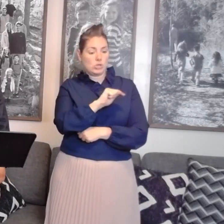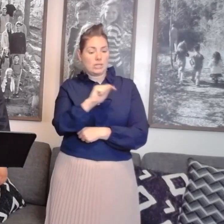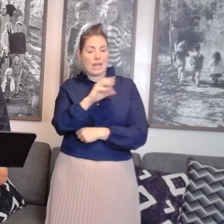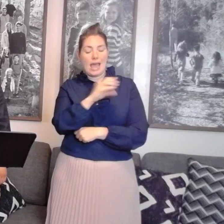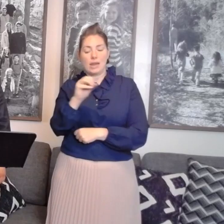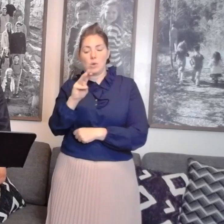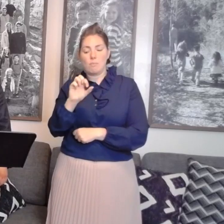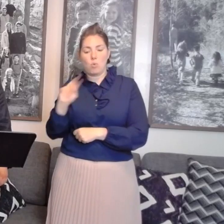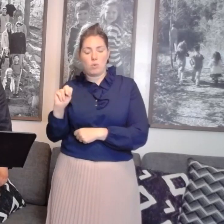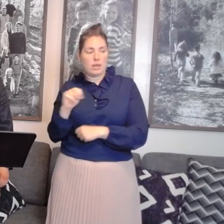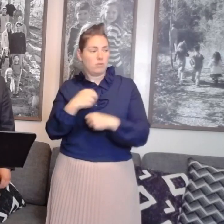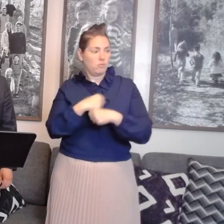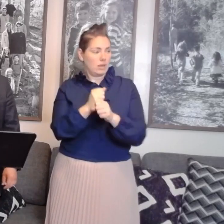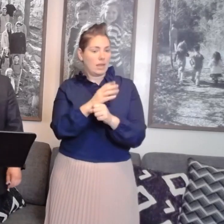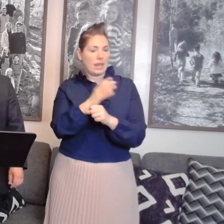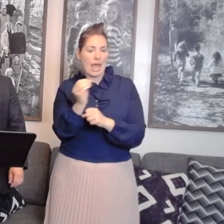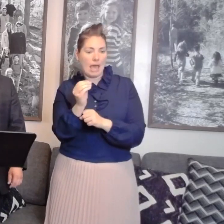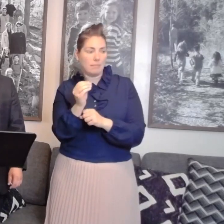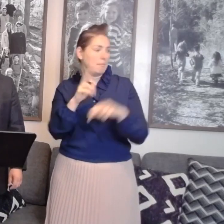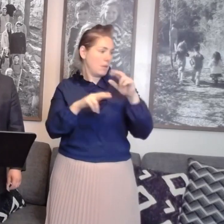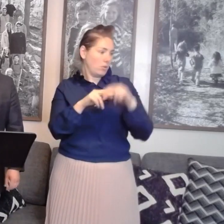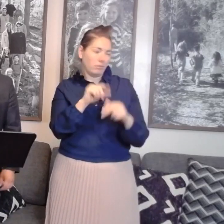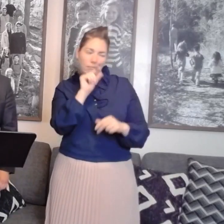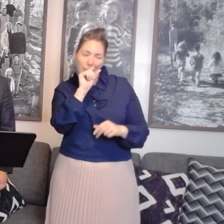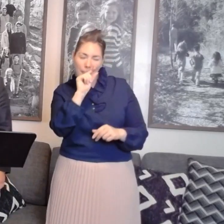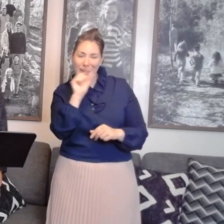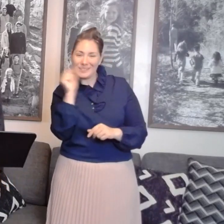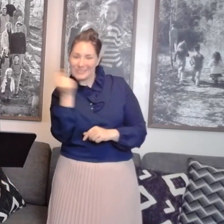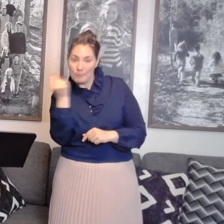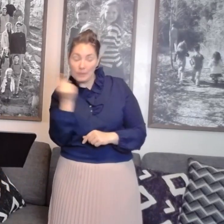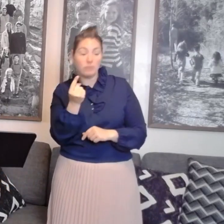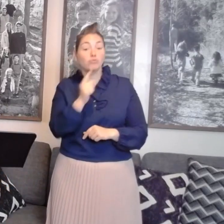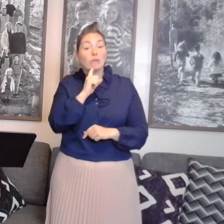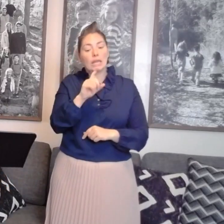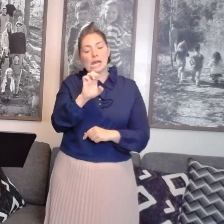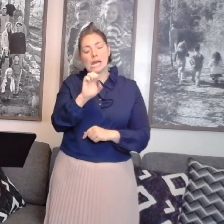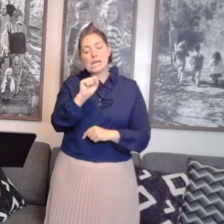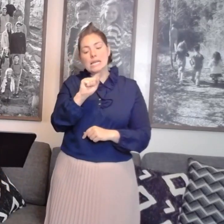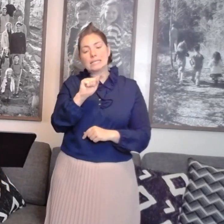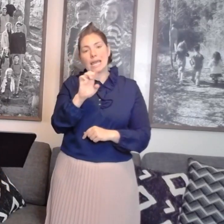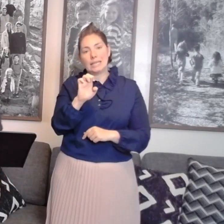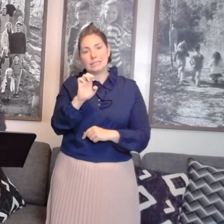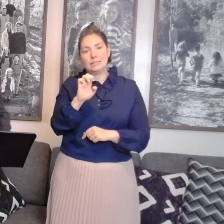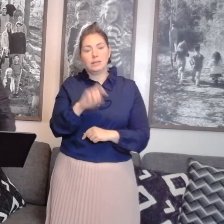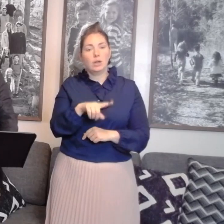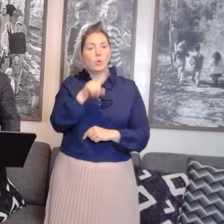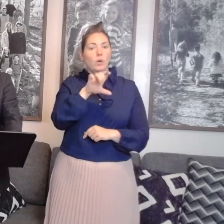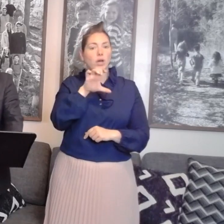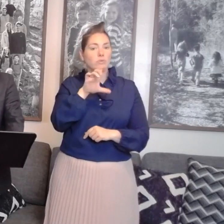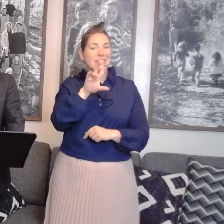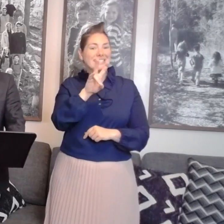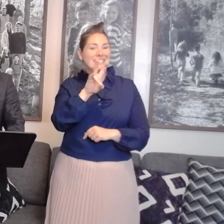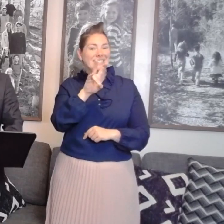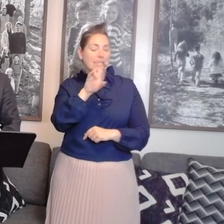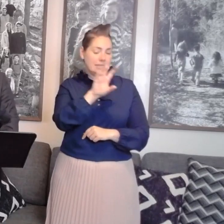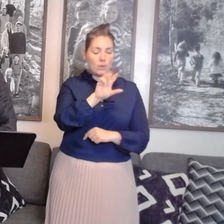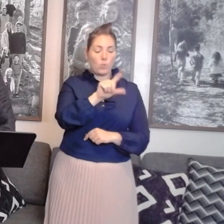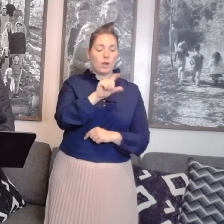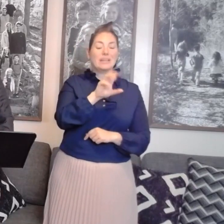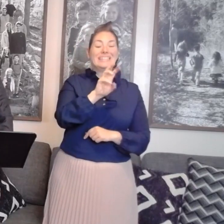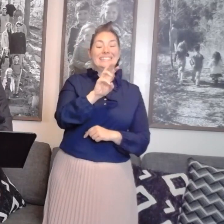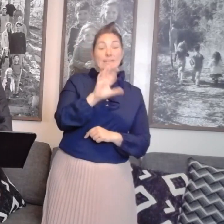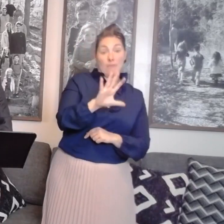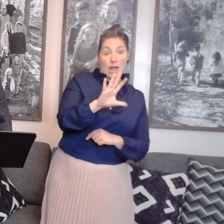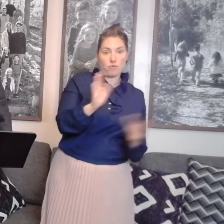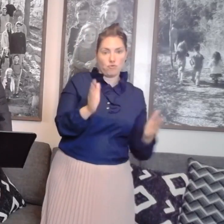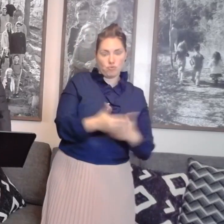and built a little something, an estate of 165 rooms and